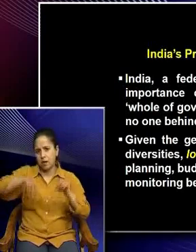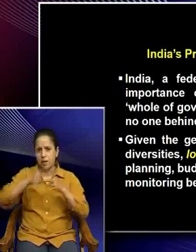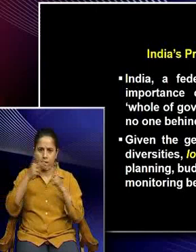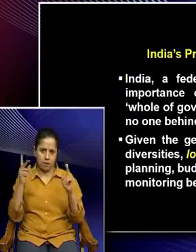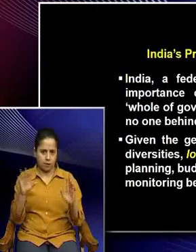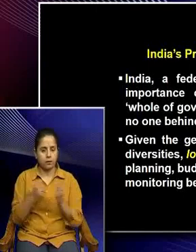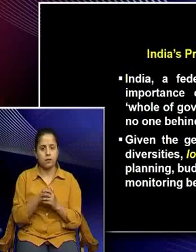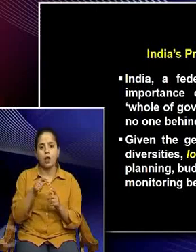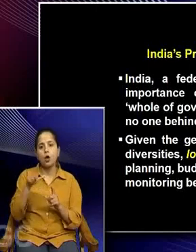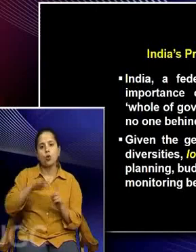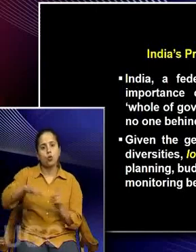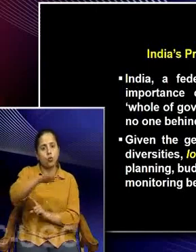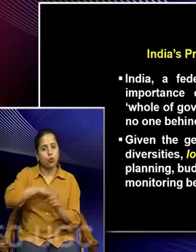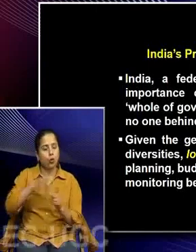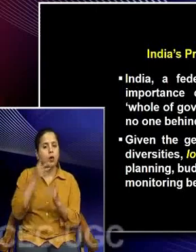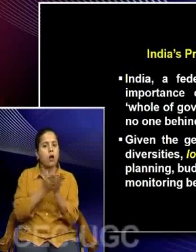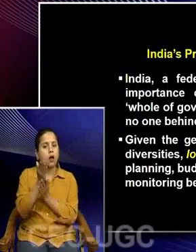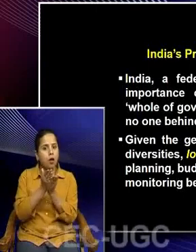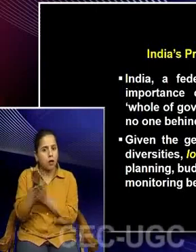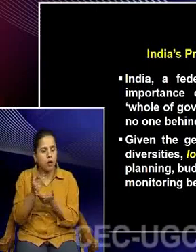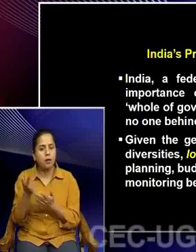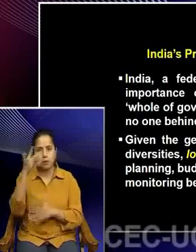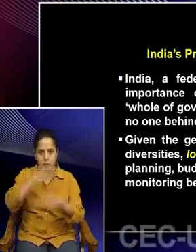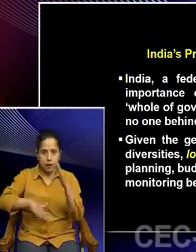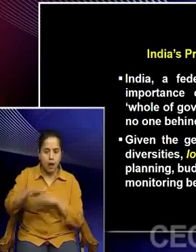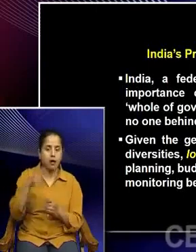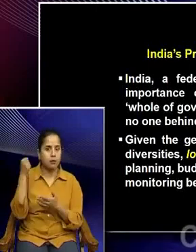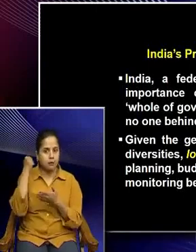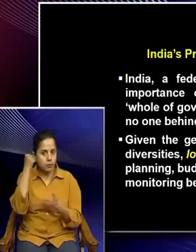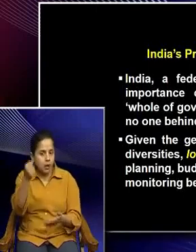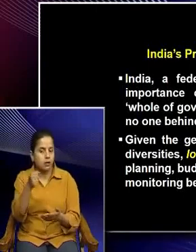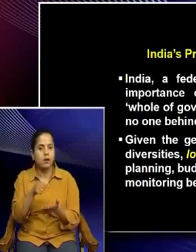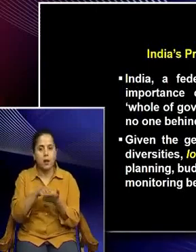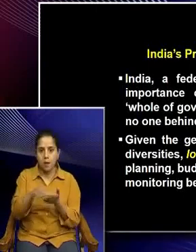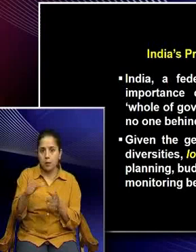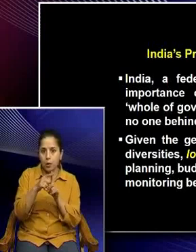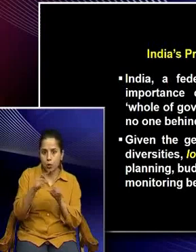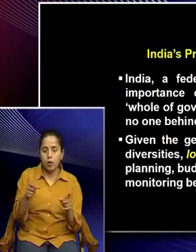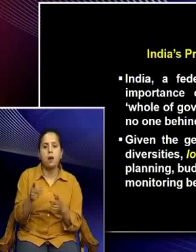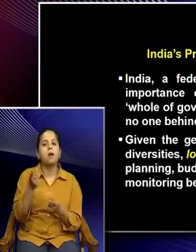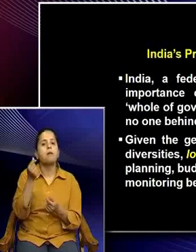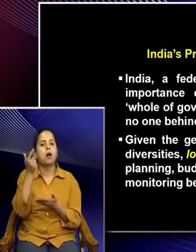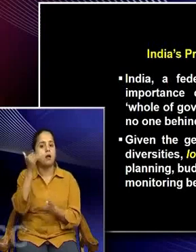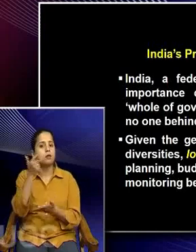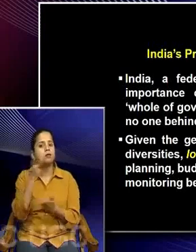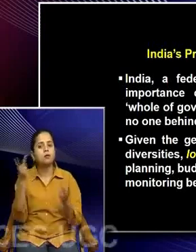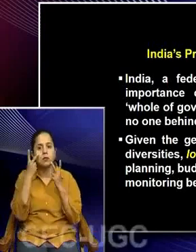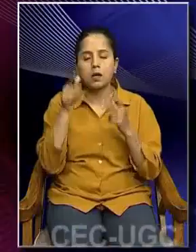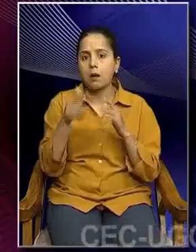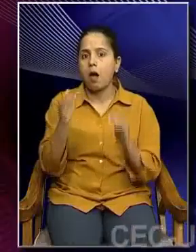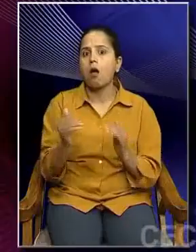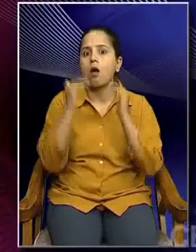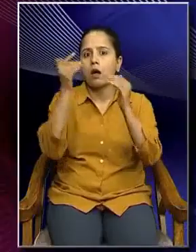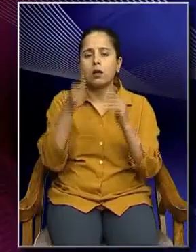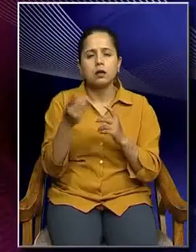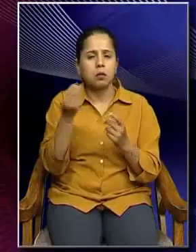therefore localized approaches towards planning, budgeting, implementation and monitoring becomes highly